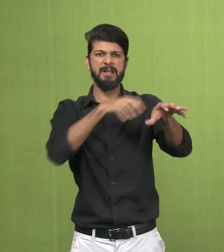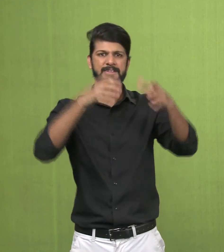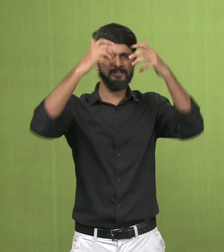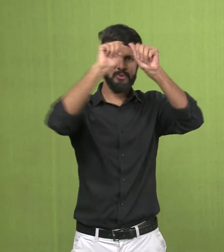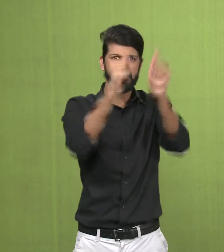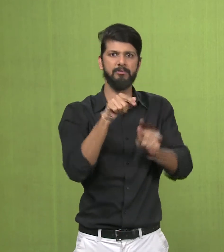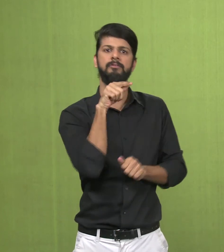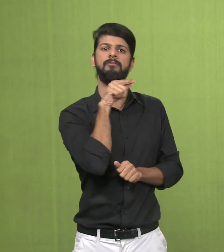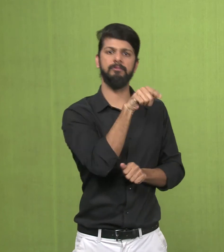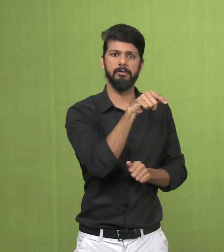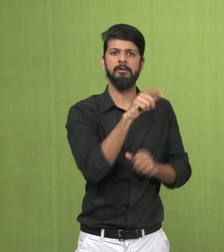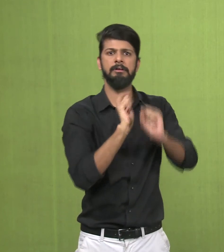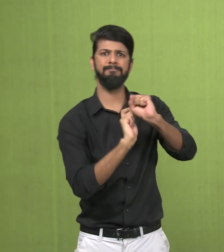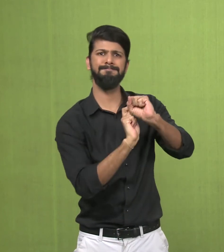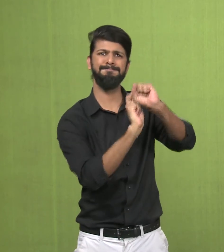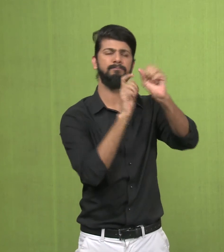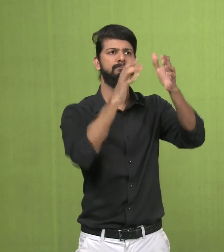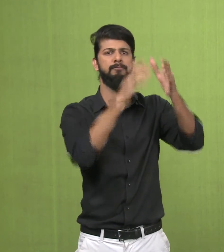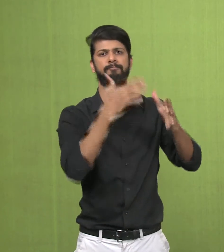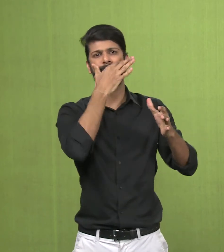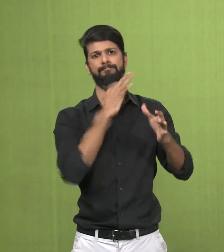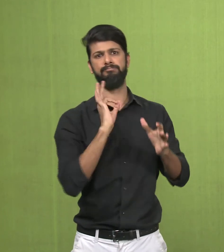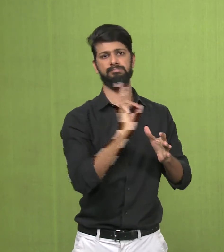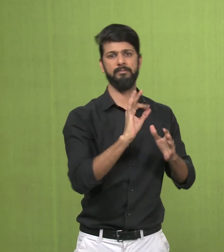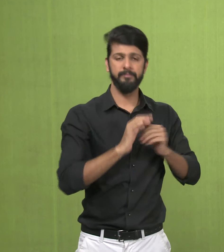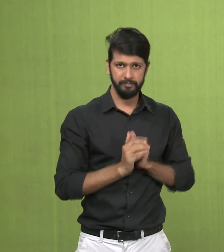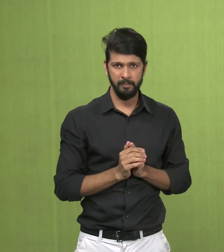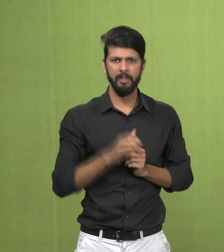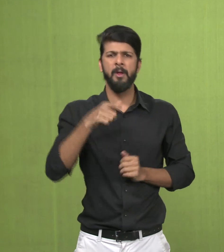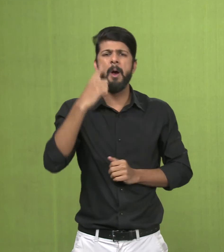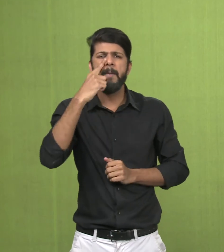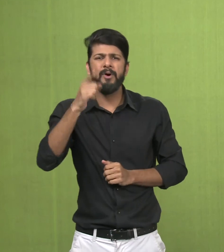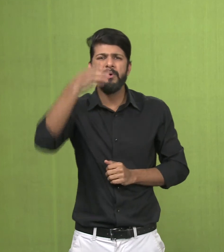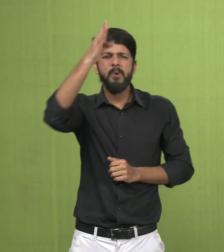also has a lion on top of the pillar. This was a speciality of the Mauryan sculpture.